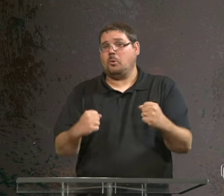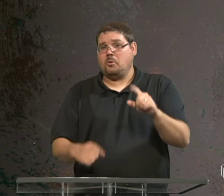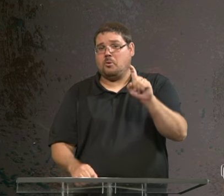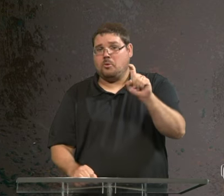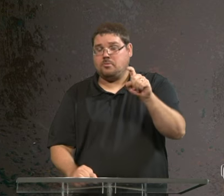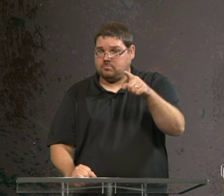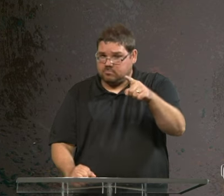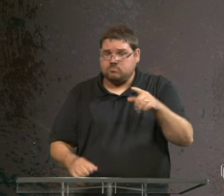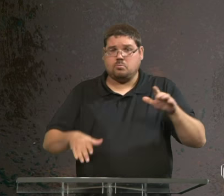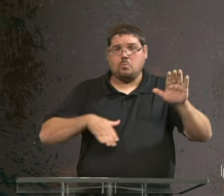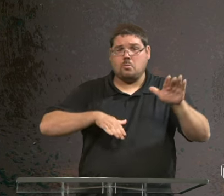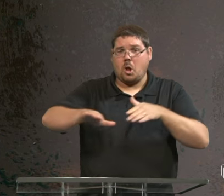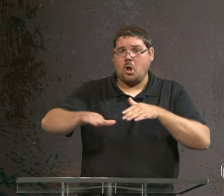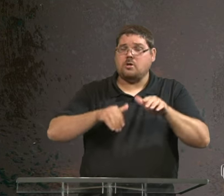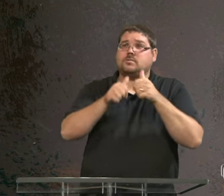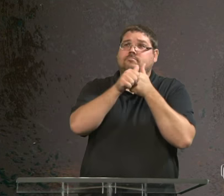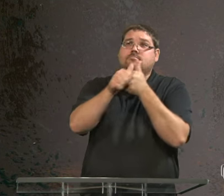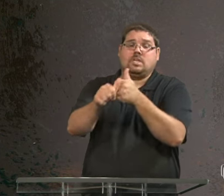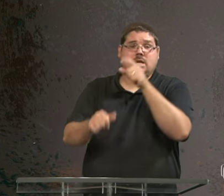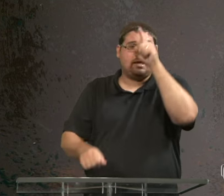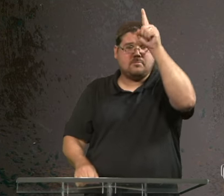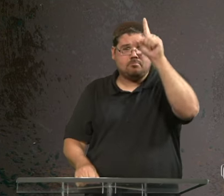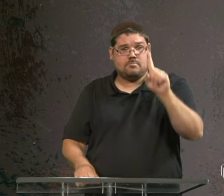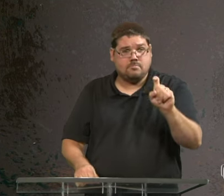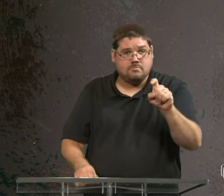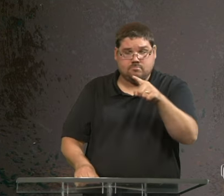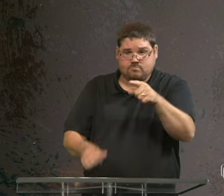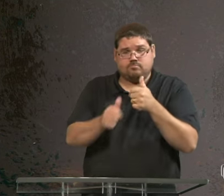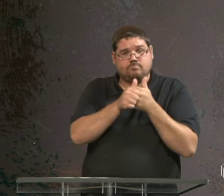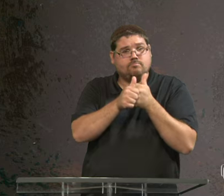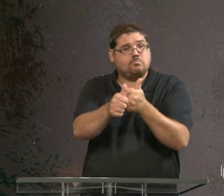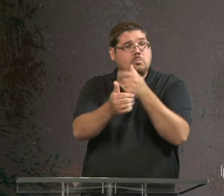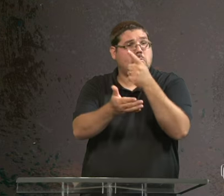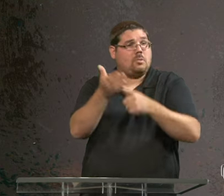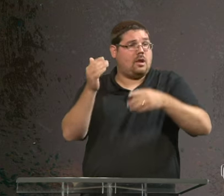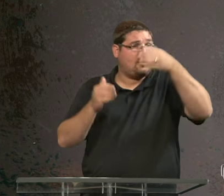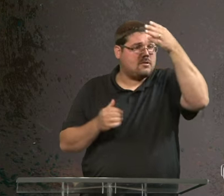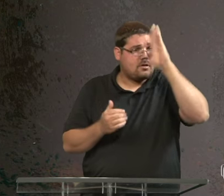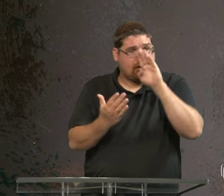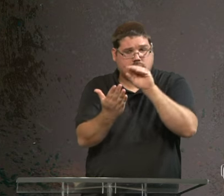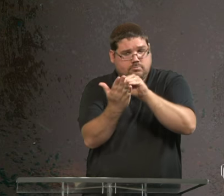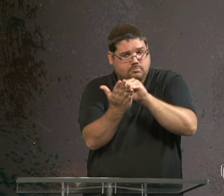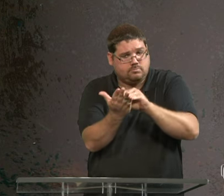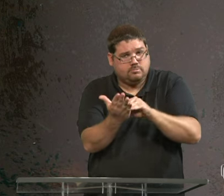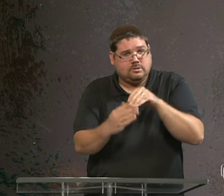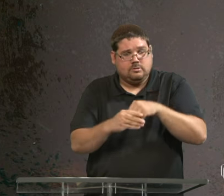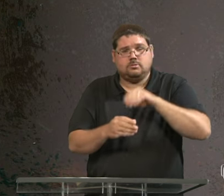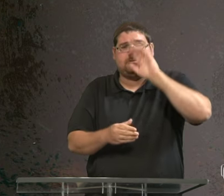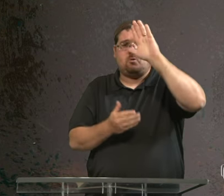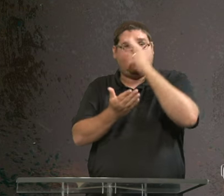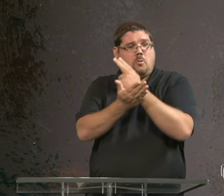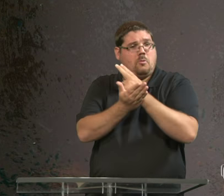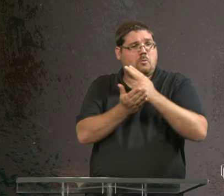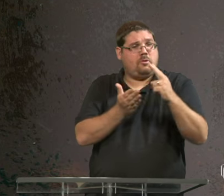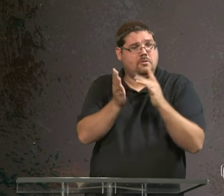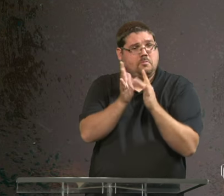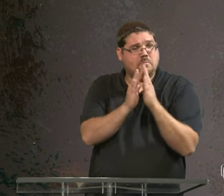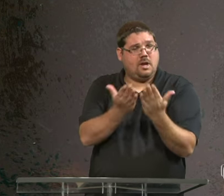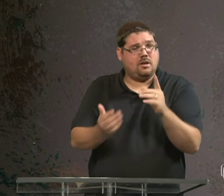his son? Are you strong? Are you following the Lord? God has put down all the